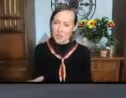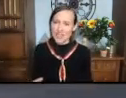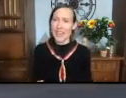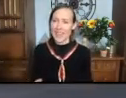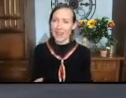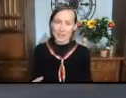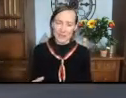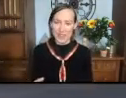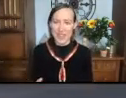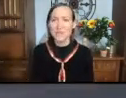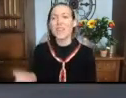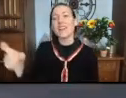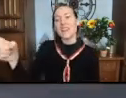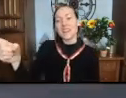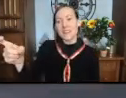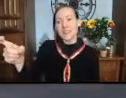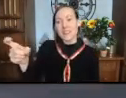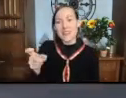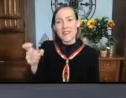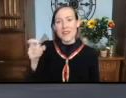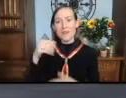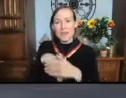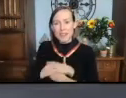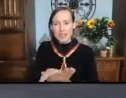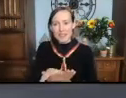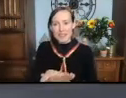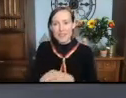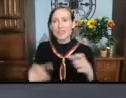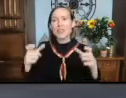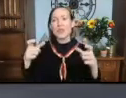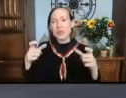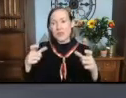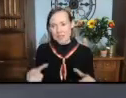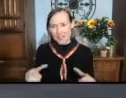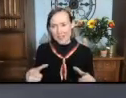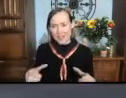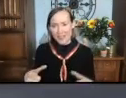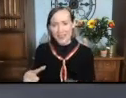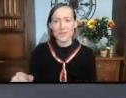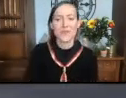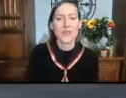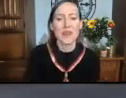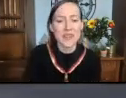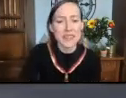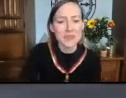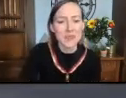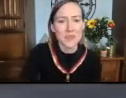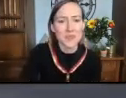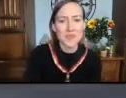it to stay there, okay? Come in to stay, all